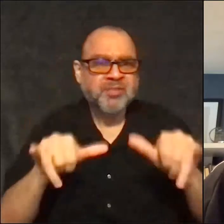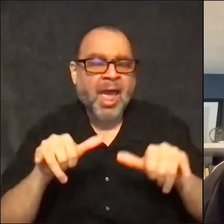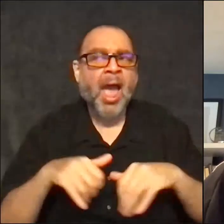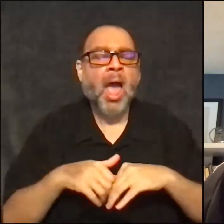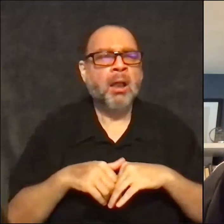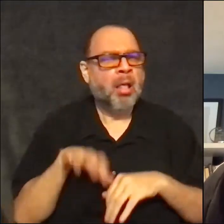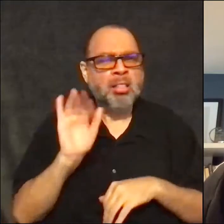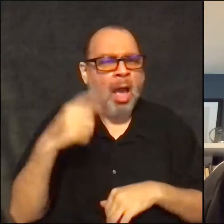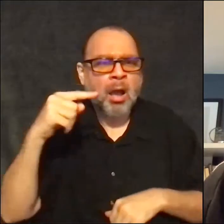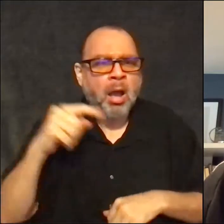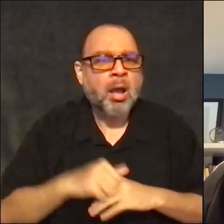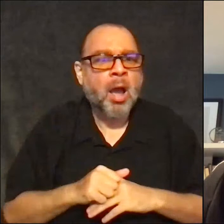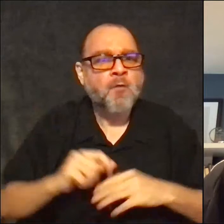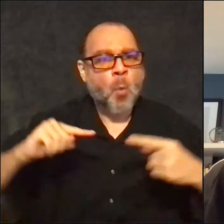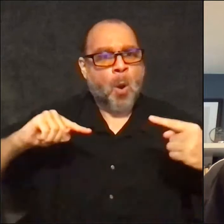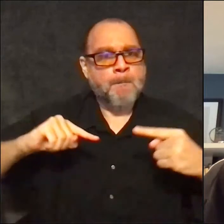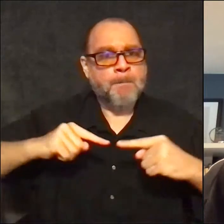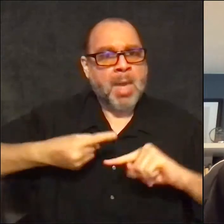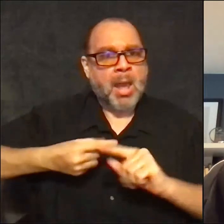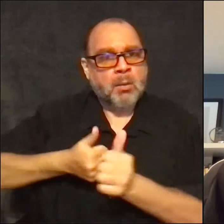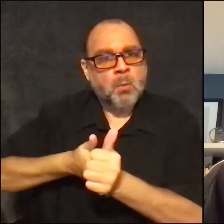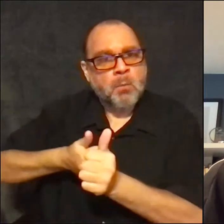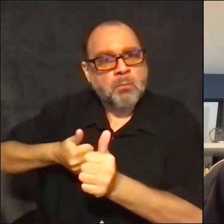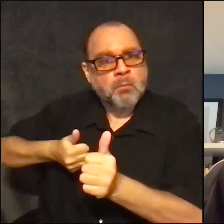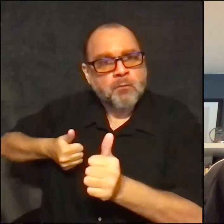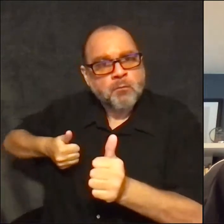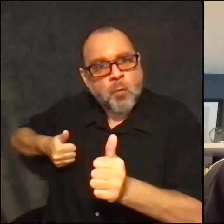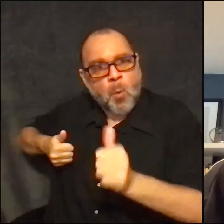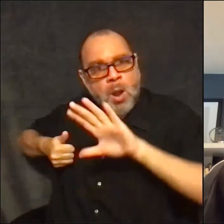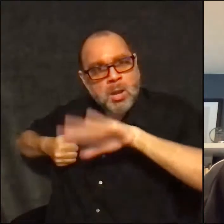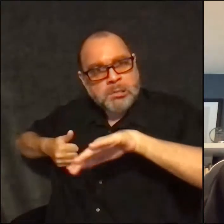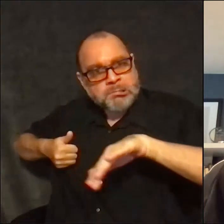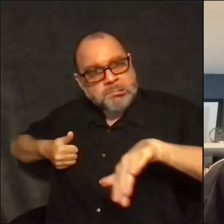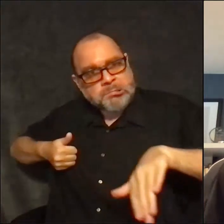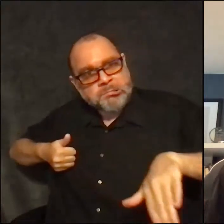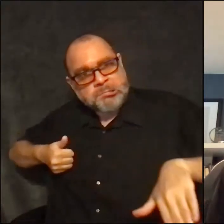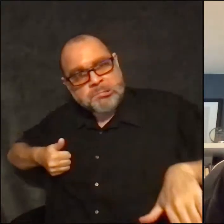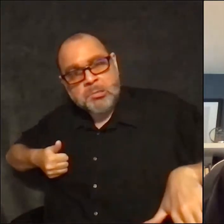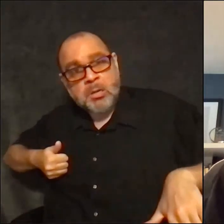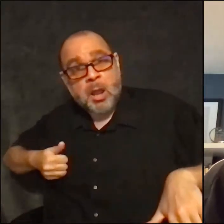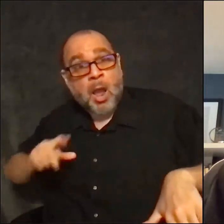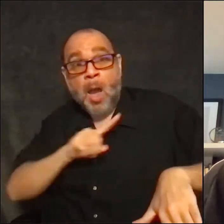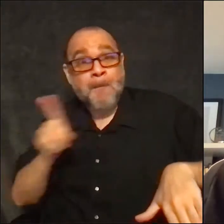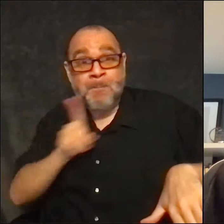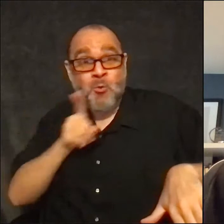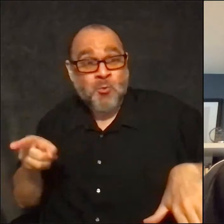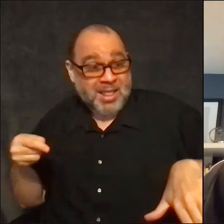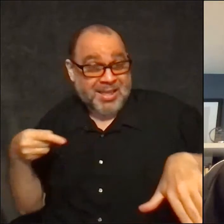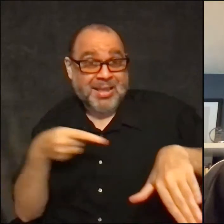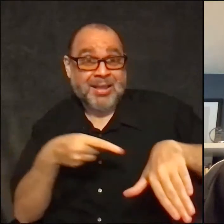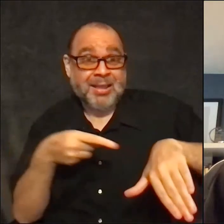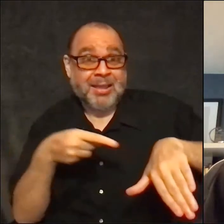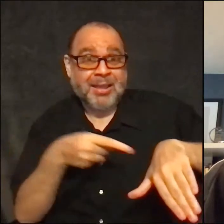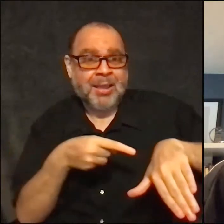that when you push off pain, it simply takes something that you're supposed to deal with and grieve and move